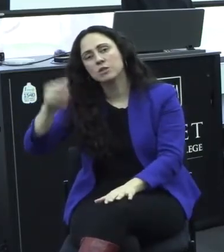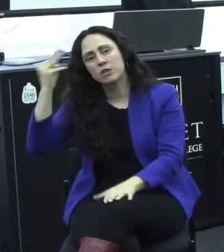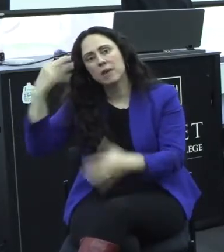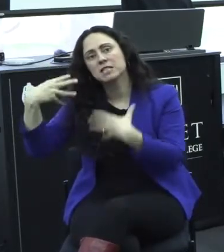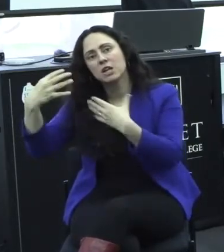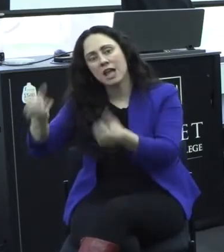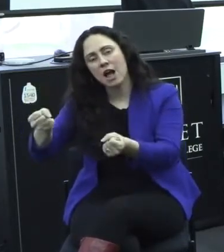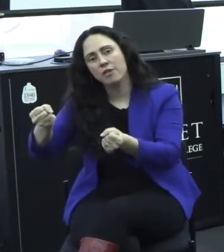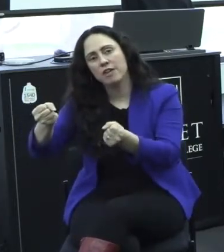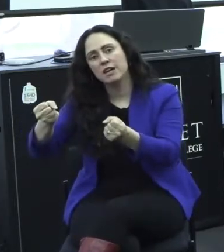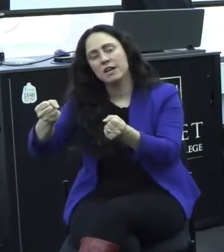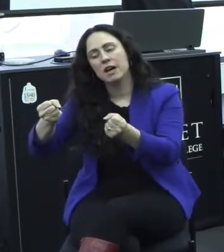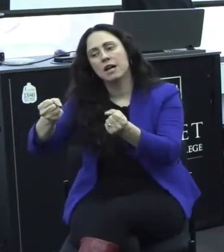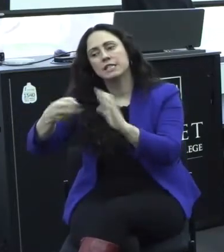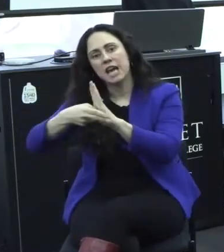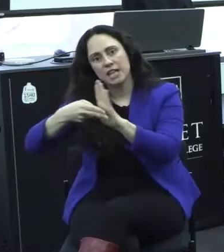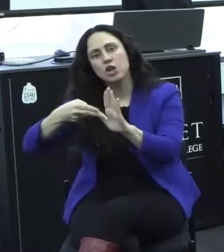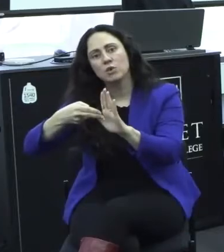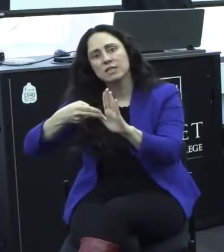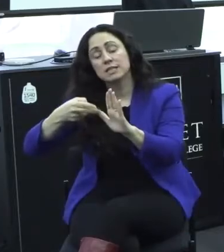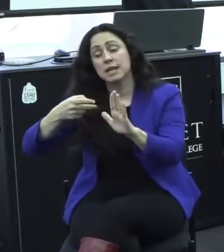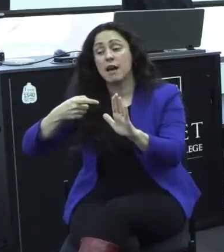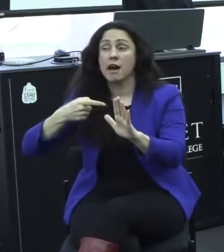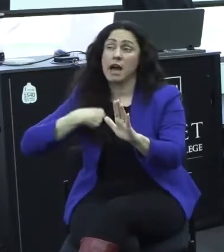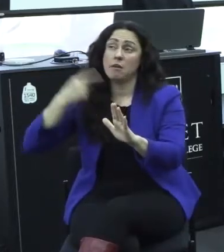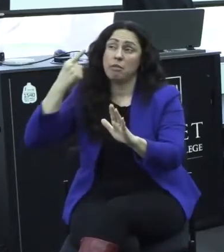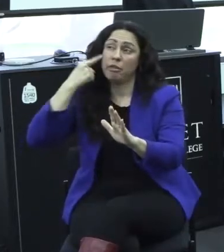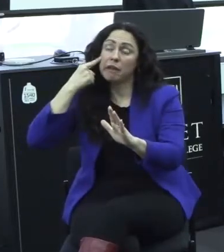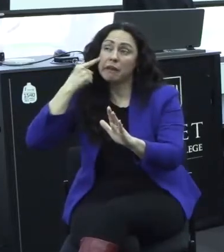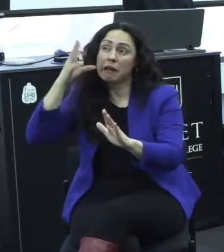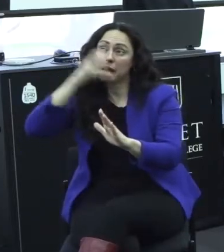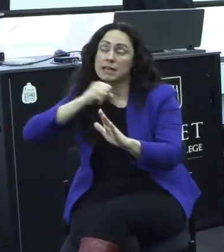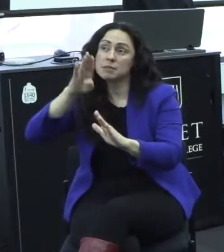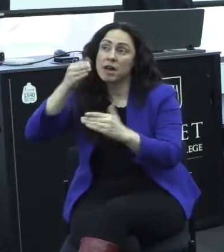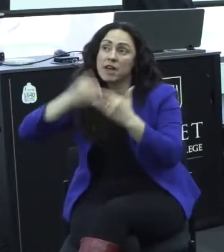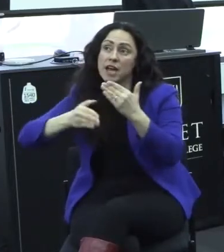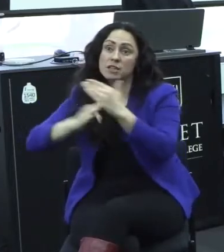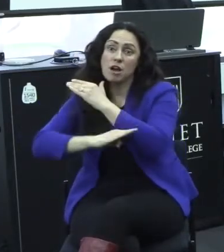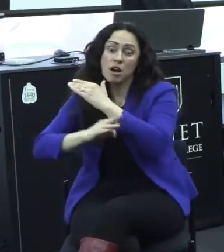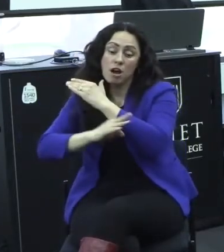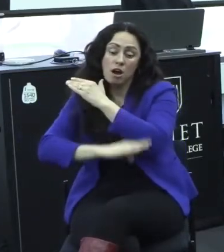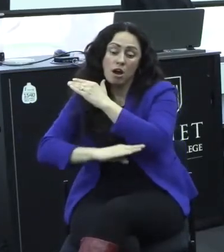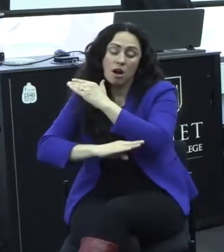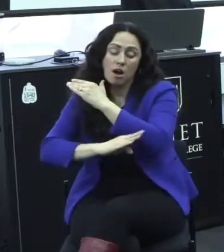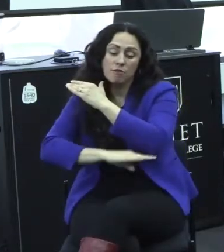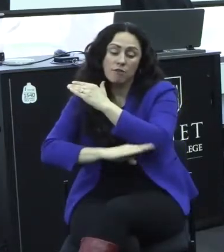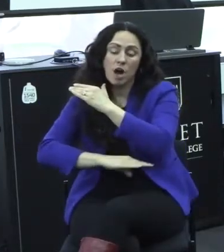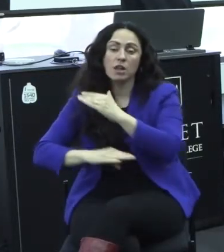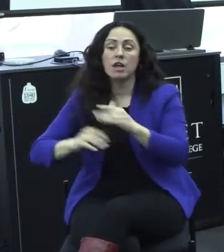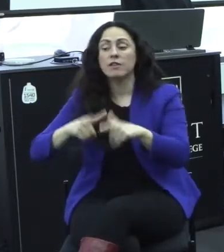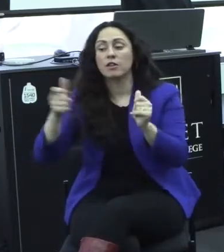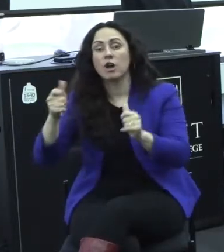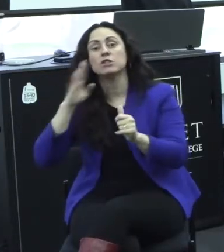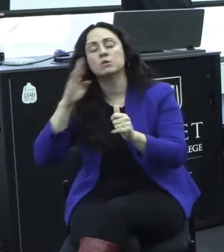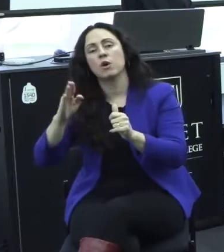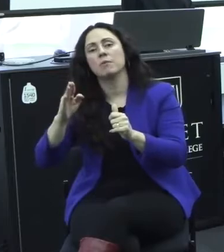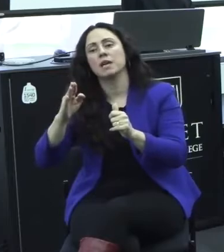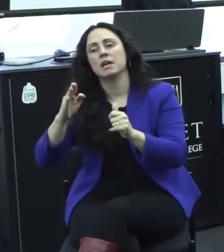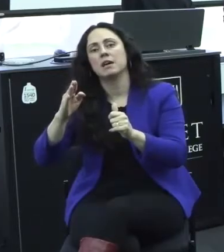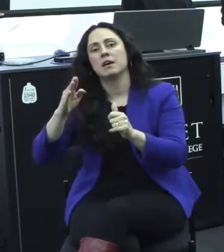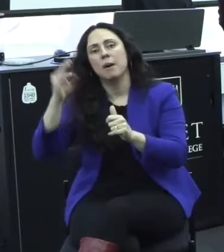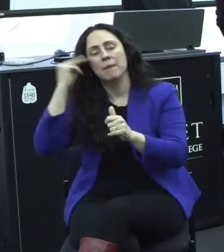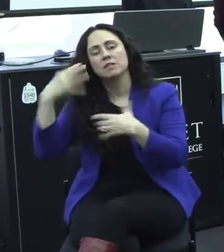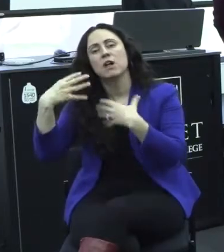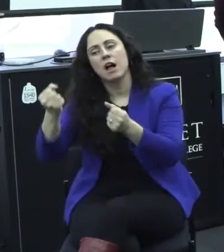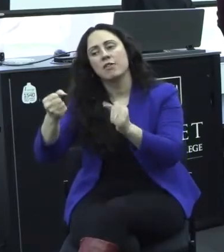health diagnosis. And I'm projecting that by the end of fall, the largest group we'll serve will be those with mental health diagnosis.